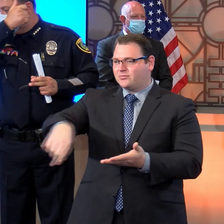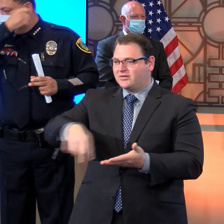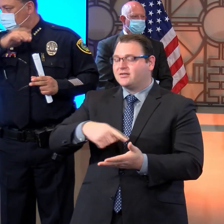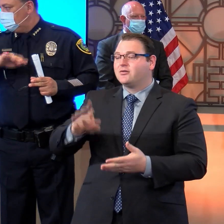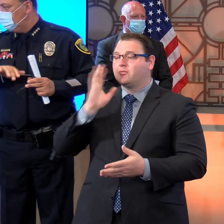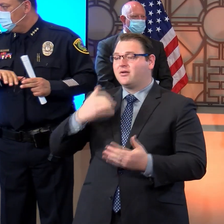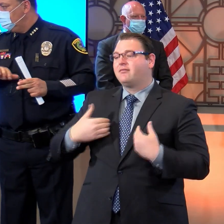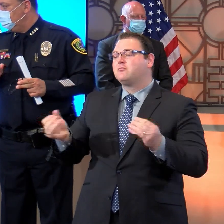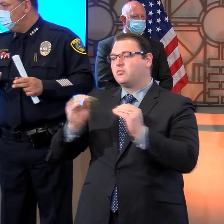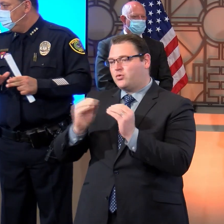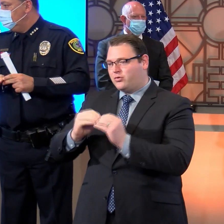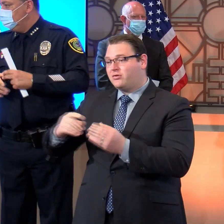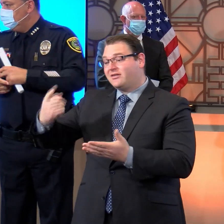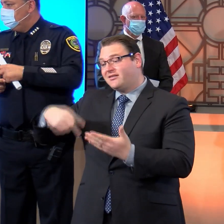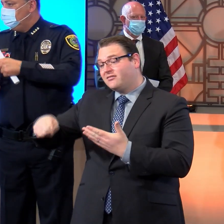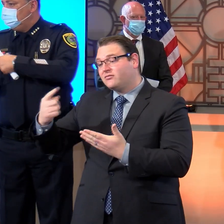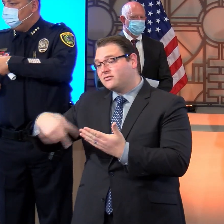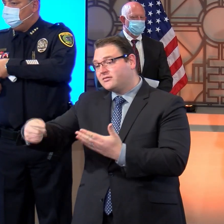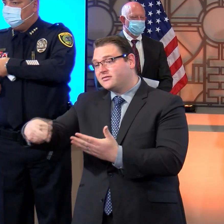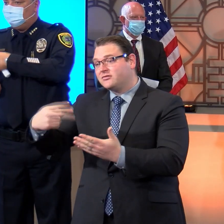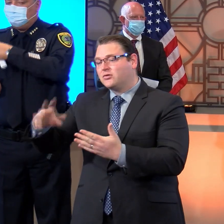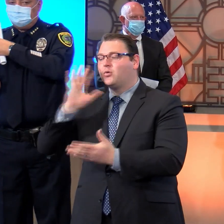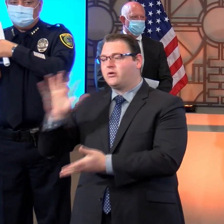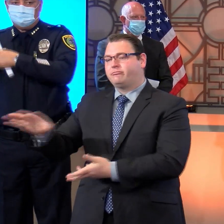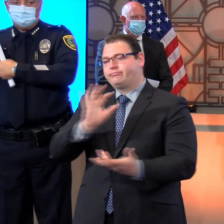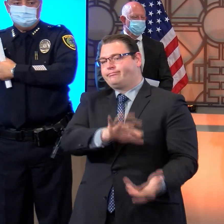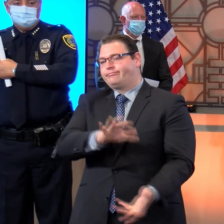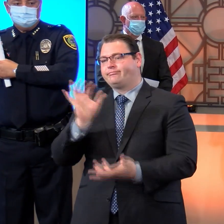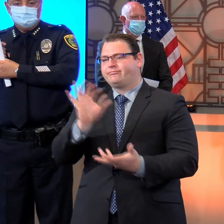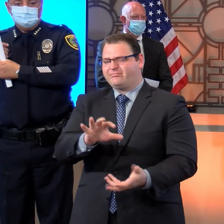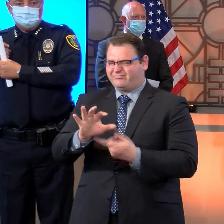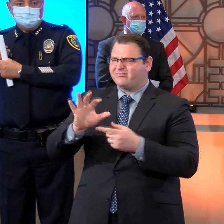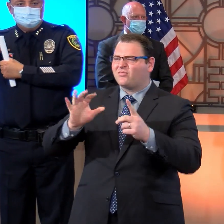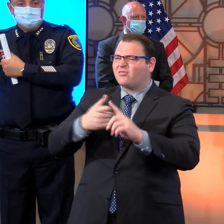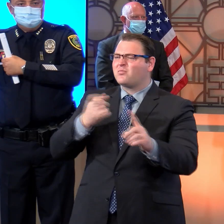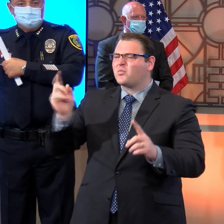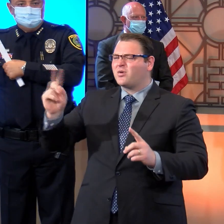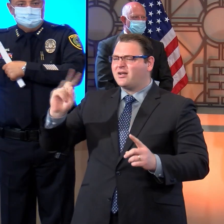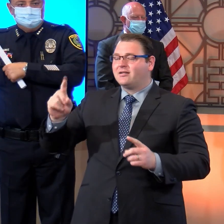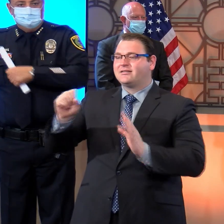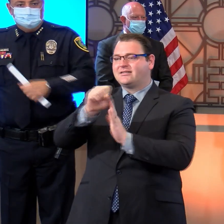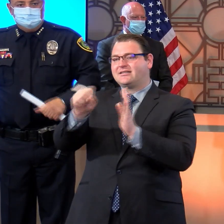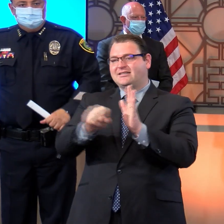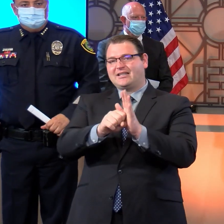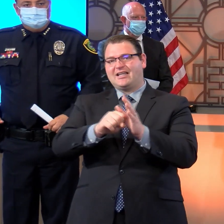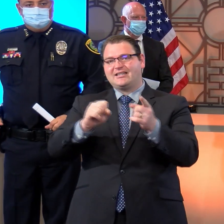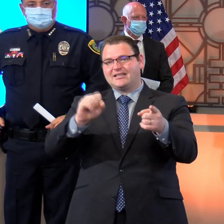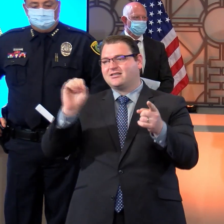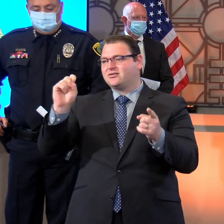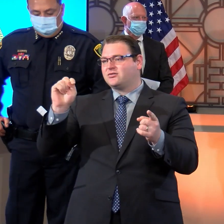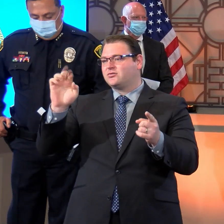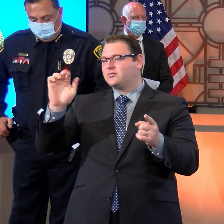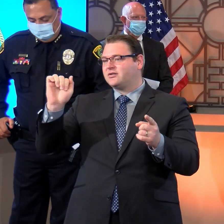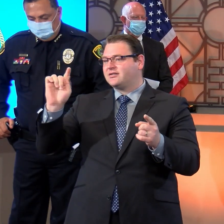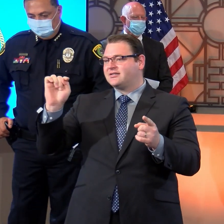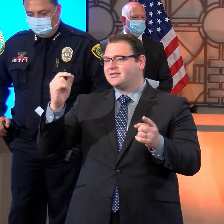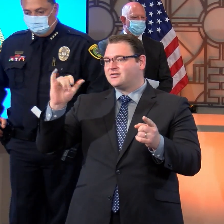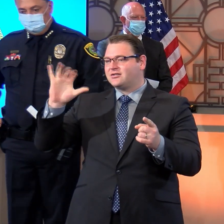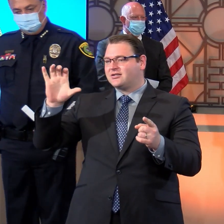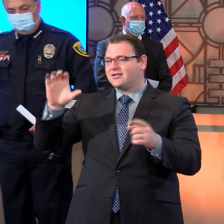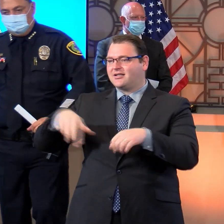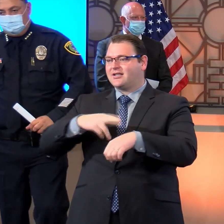few weeks. These allocations are coming from the state's strategic national stockpile. I'd like to